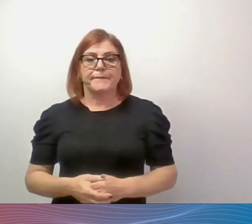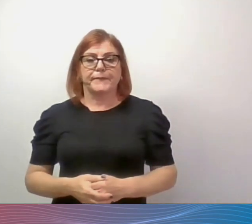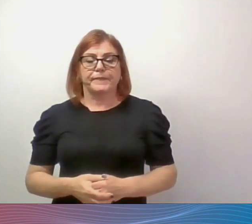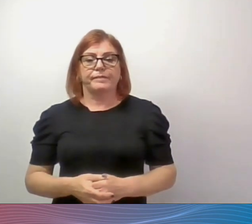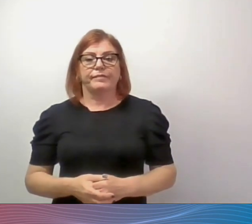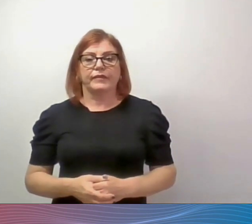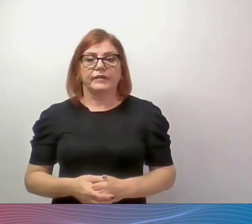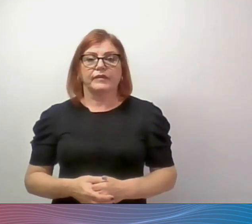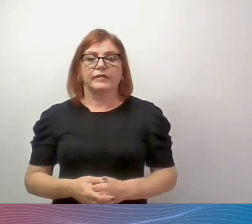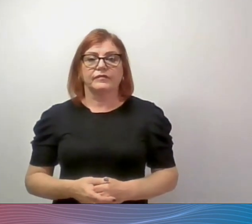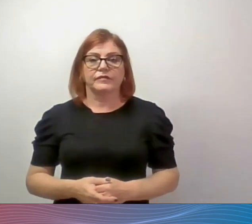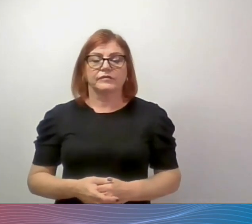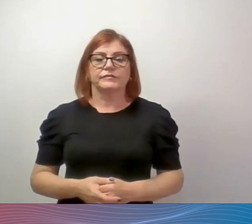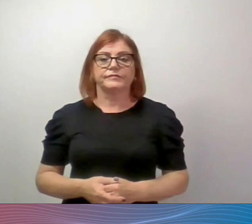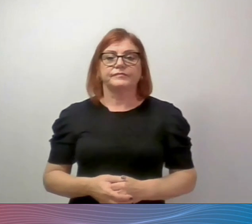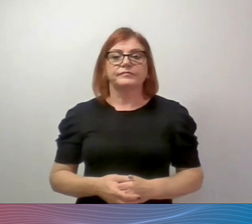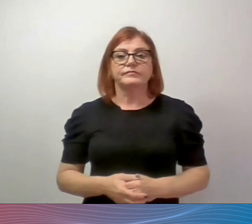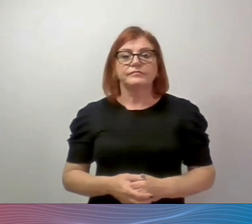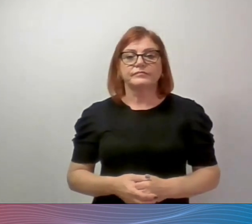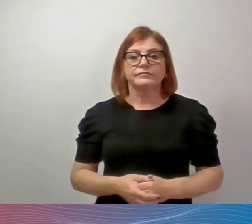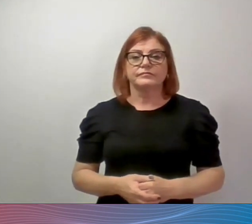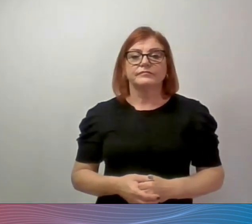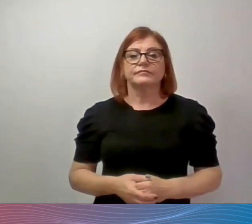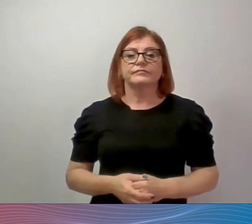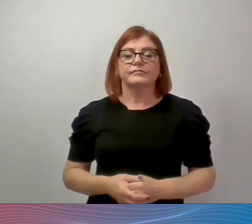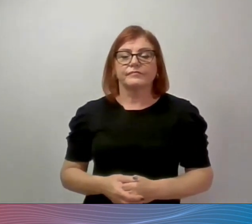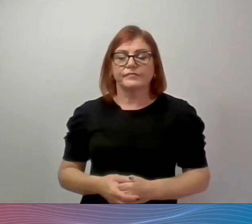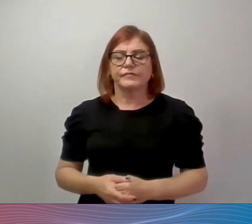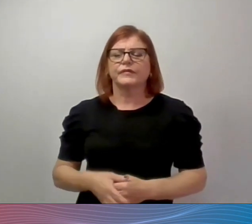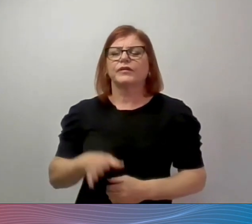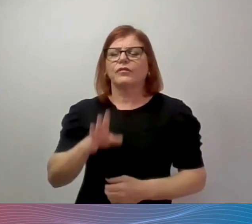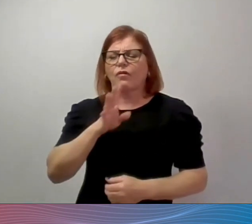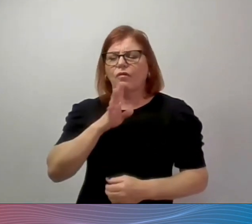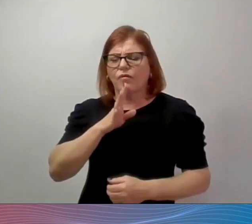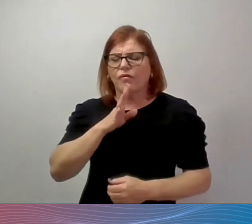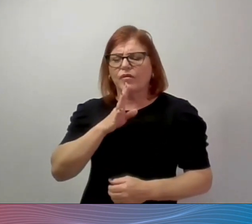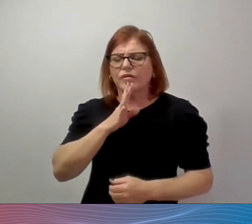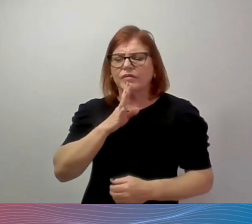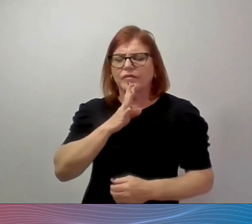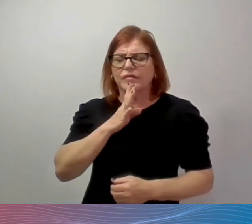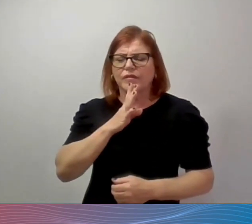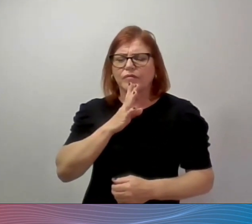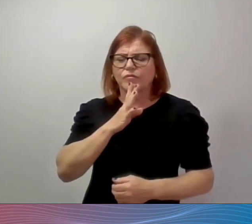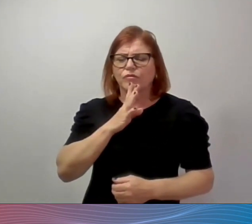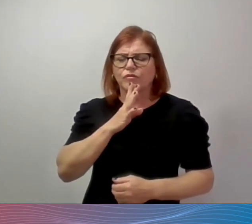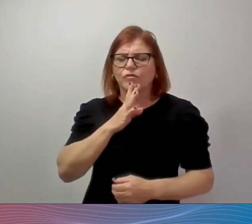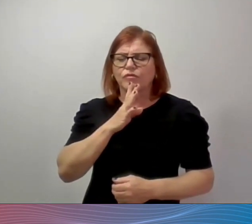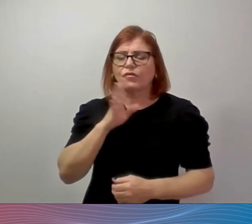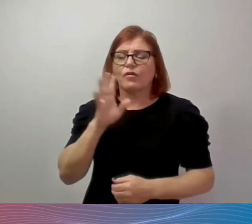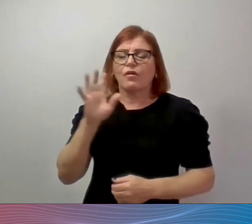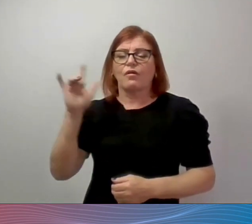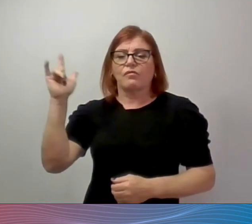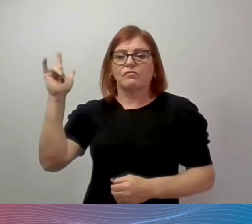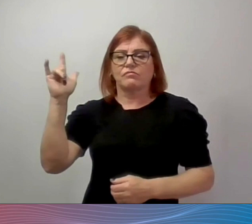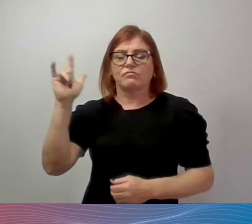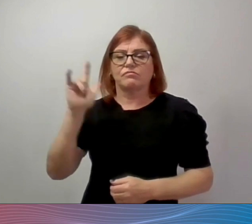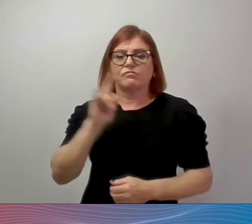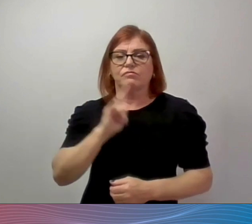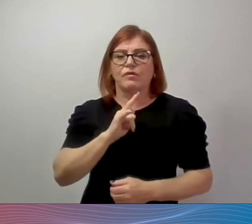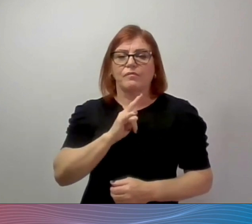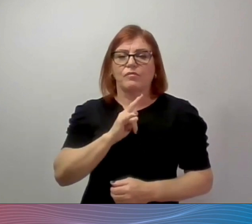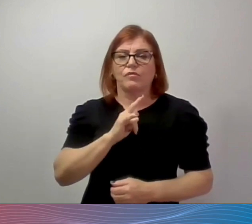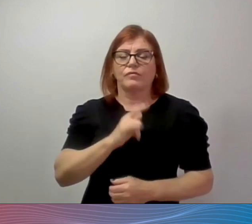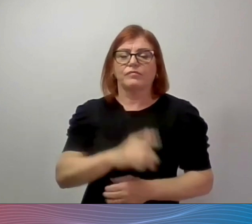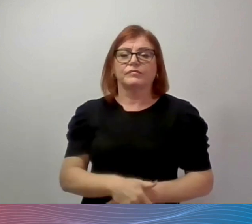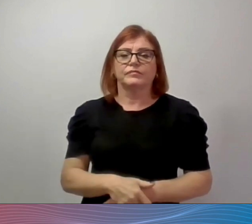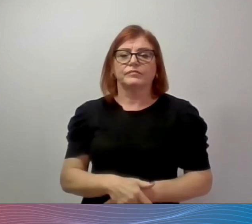16. Nisto conhecemos o amor que Cristo. Nisto conhecemos o amor. By this we know love.